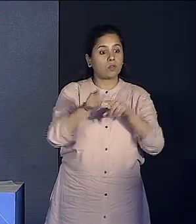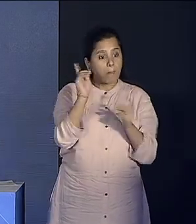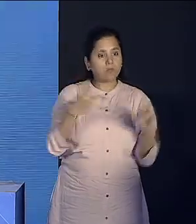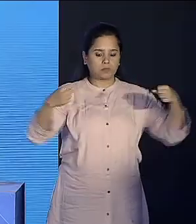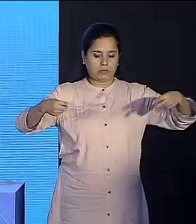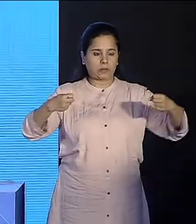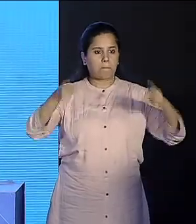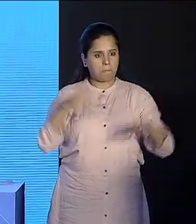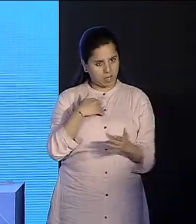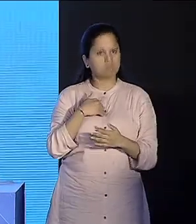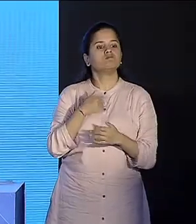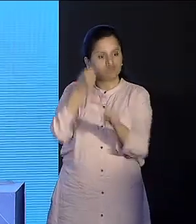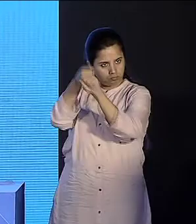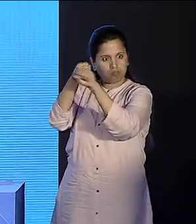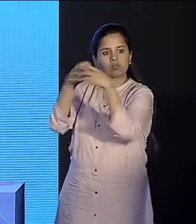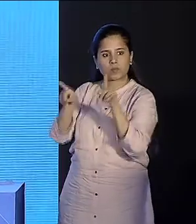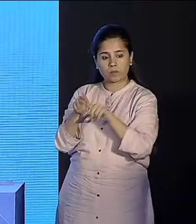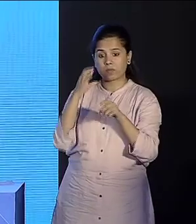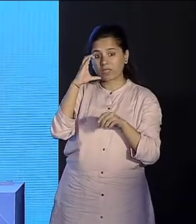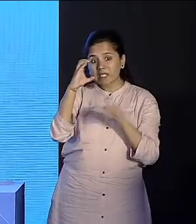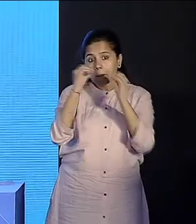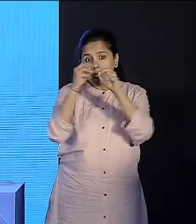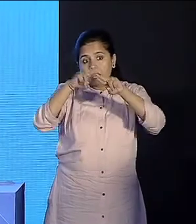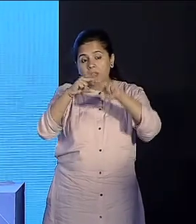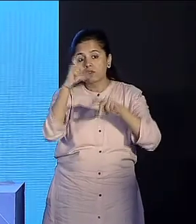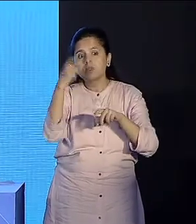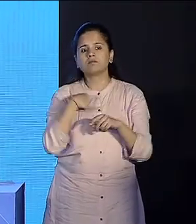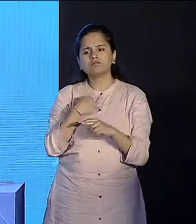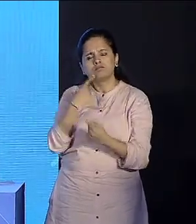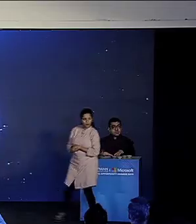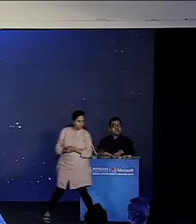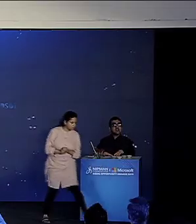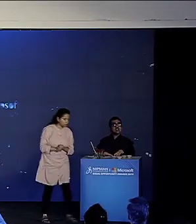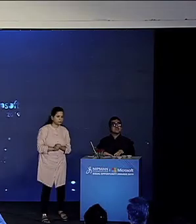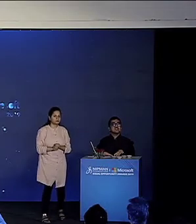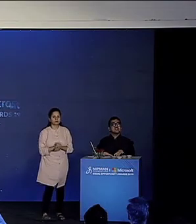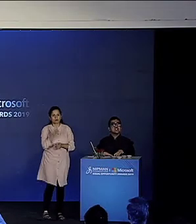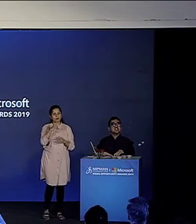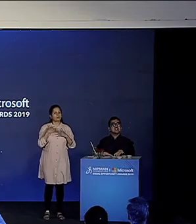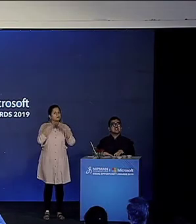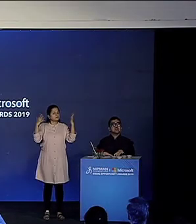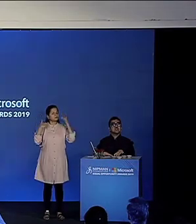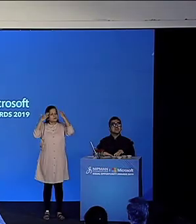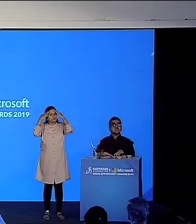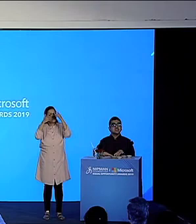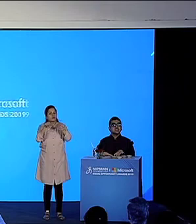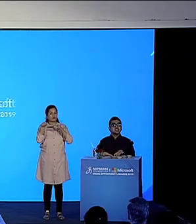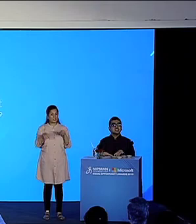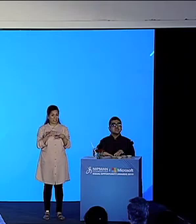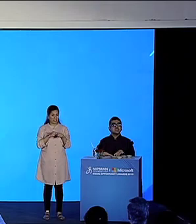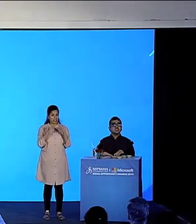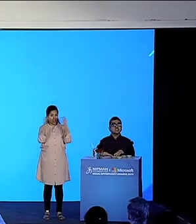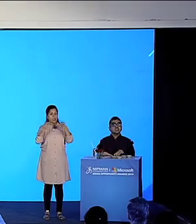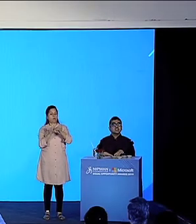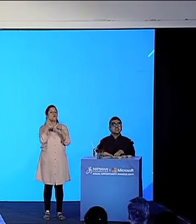descriptions in movies. Last month, CBFC actually sent out a circular regarding the same. One of our biggest focus areas in the Equal Opportunity Awards as